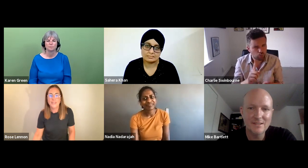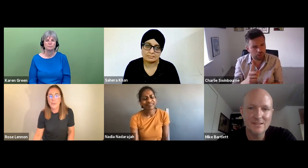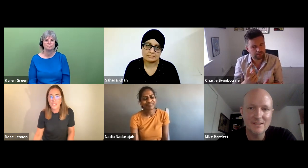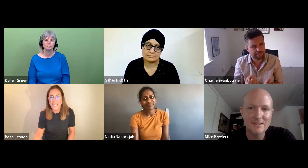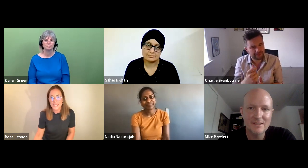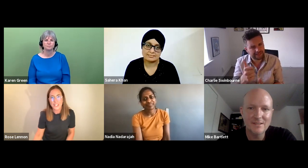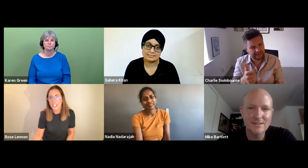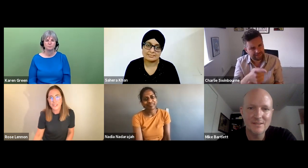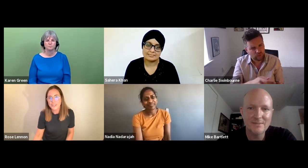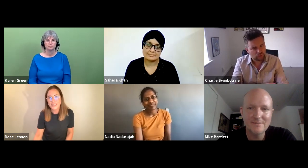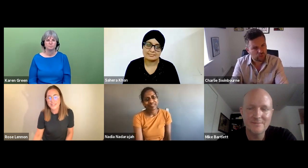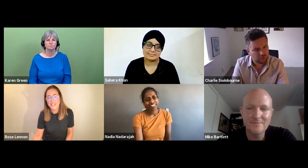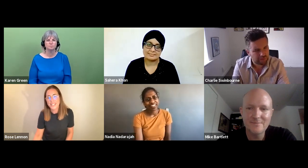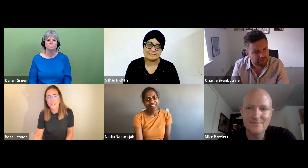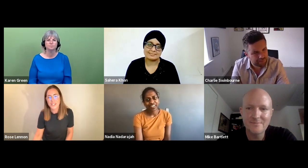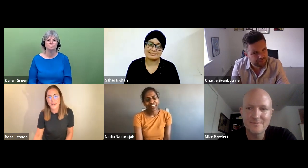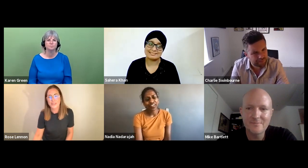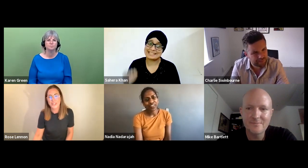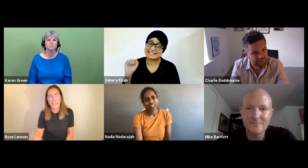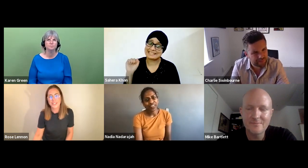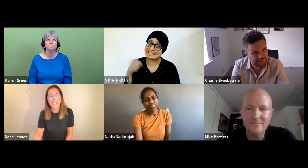Sahera, what's next for you? What's going on for you?